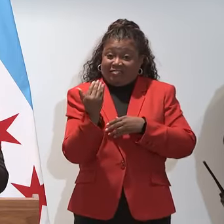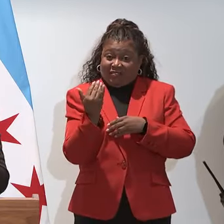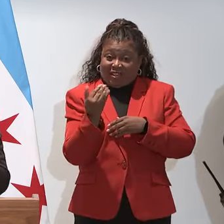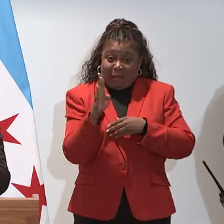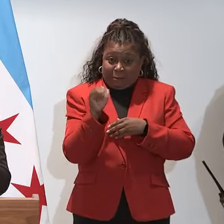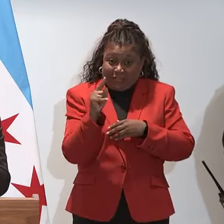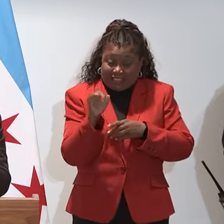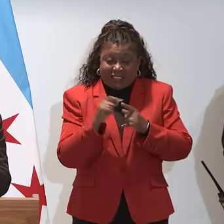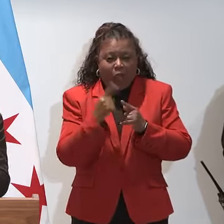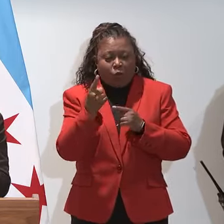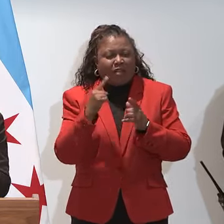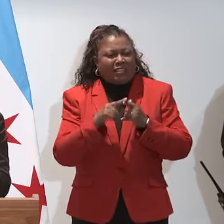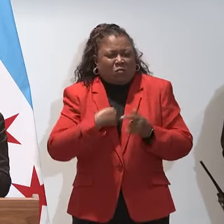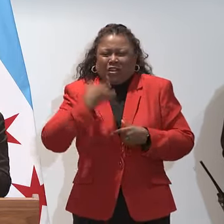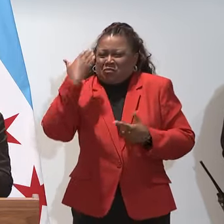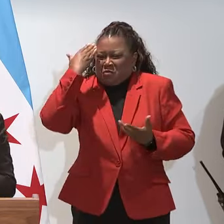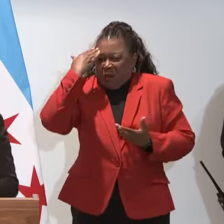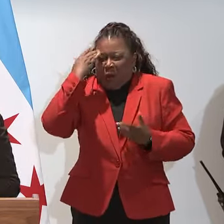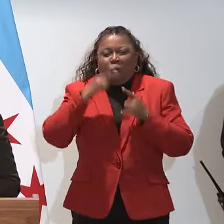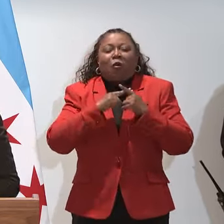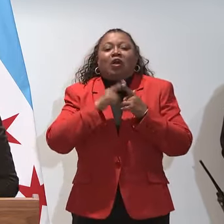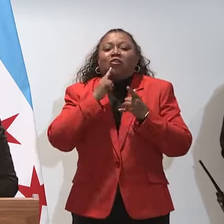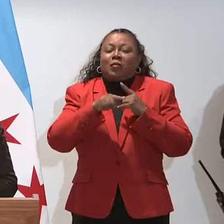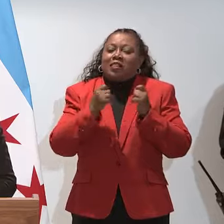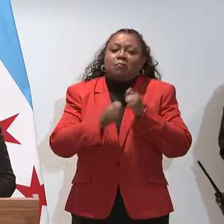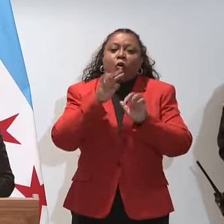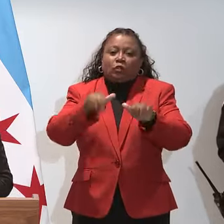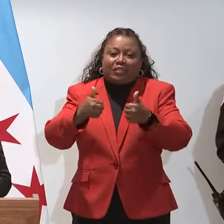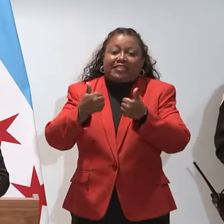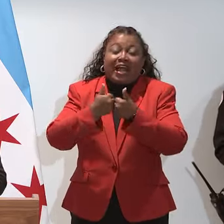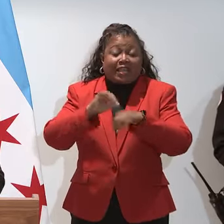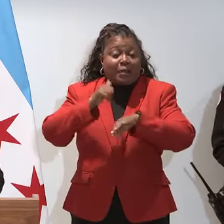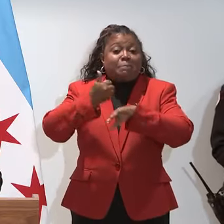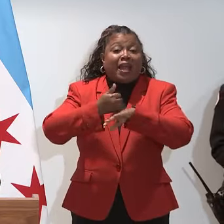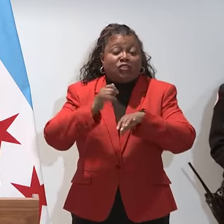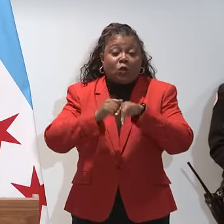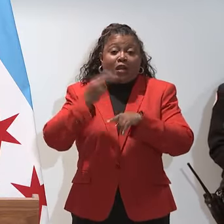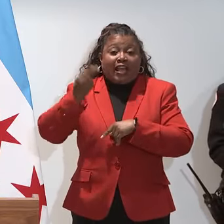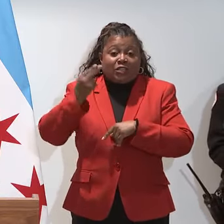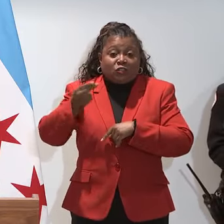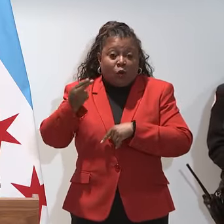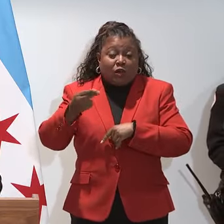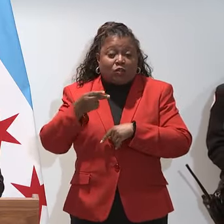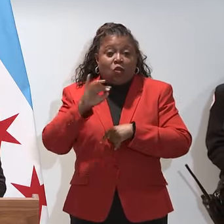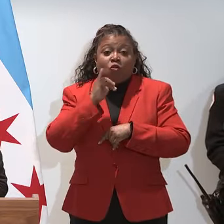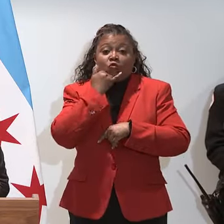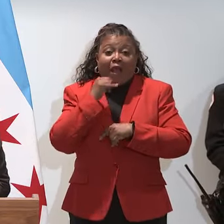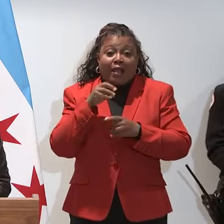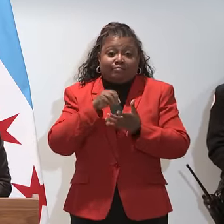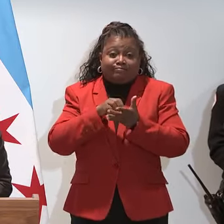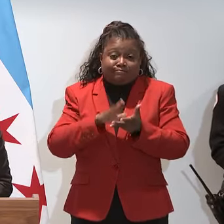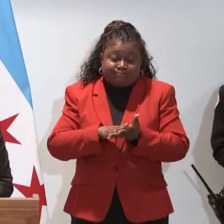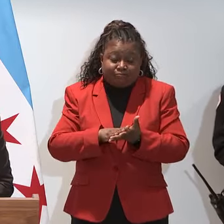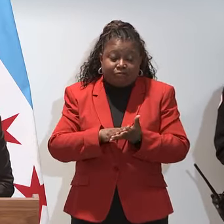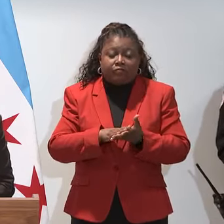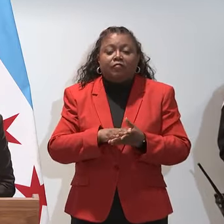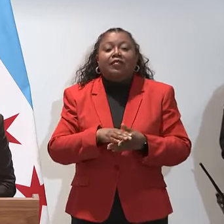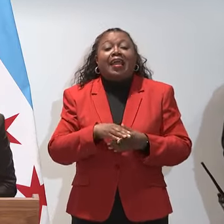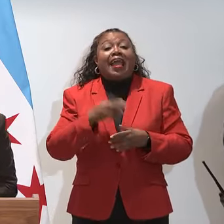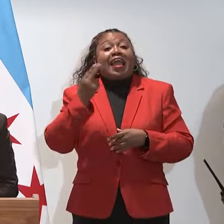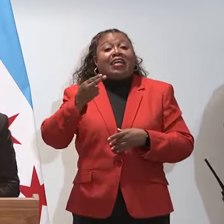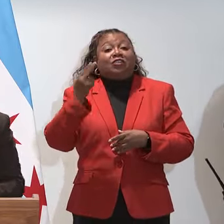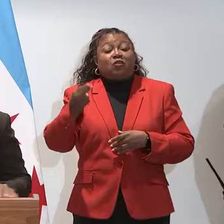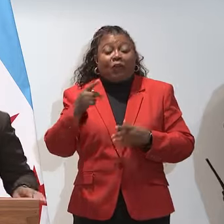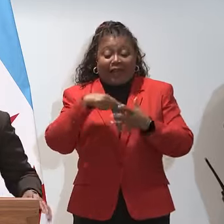15 beats are ones that we know are going to be the most challenged based upon historical crime trends.